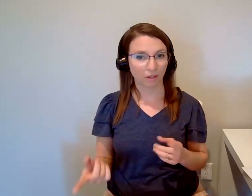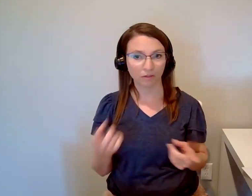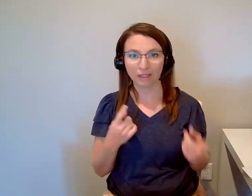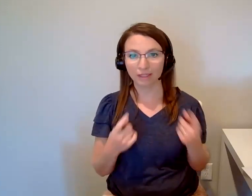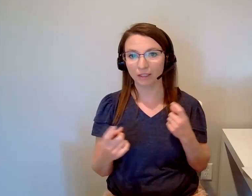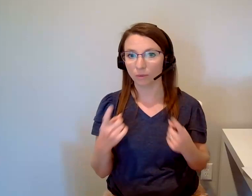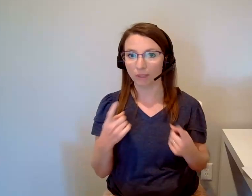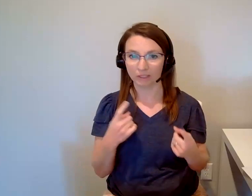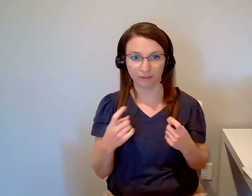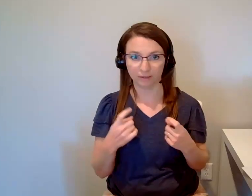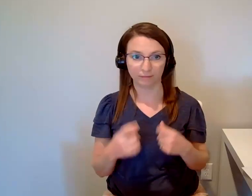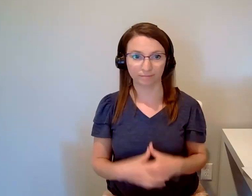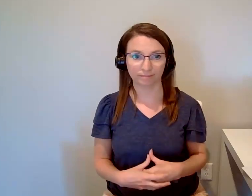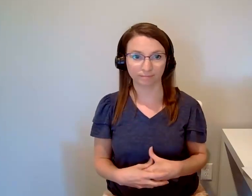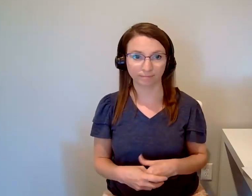Are there any questions?